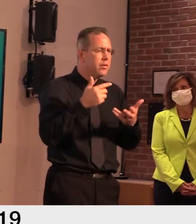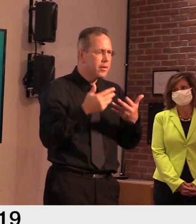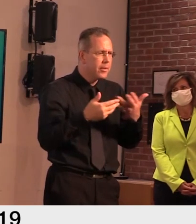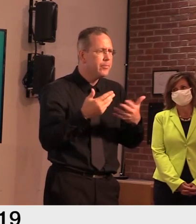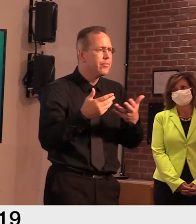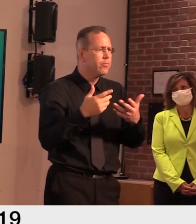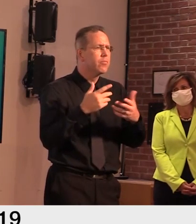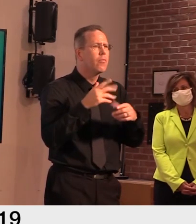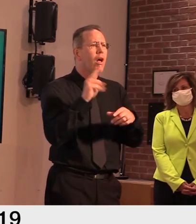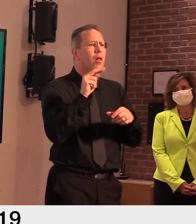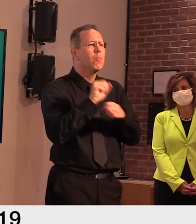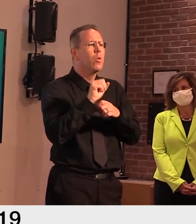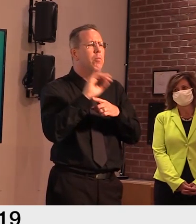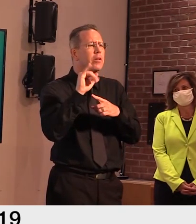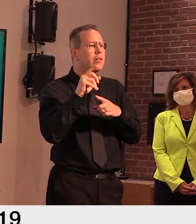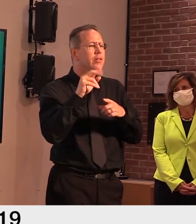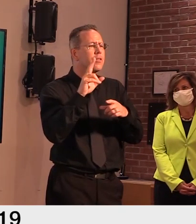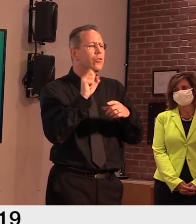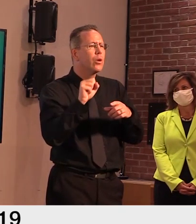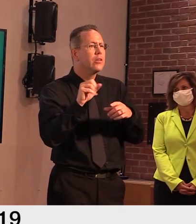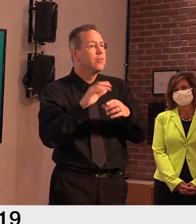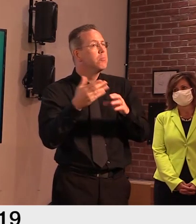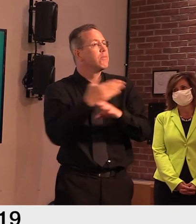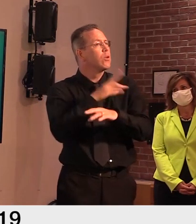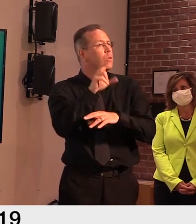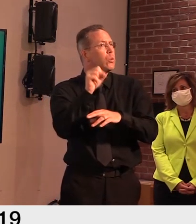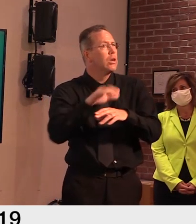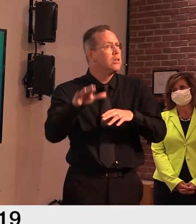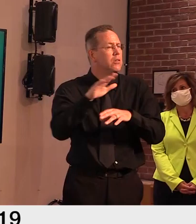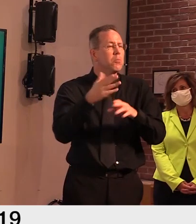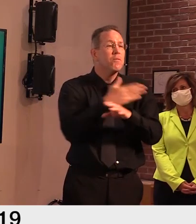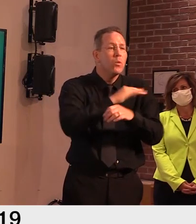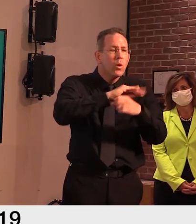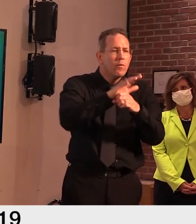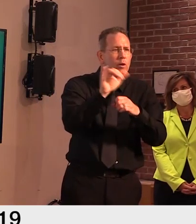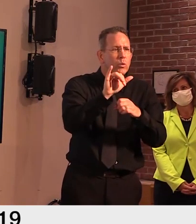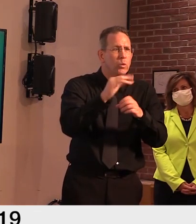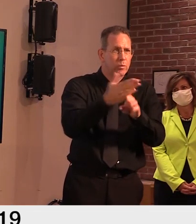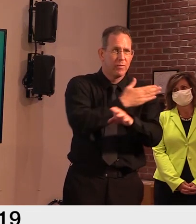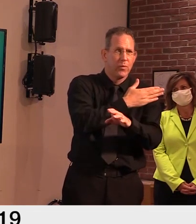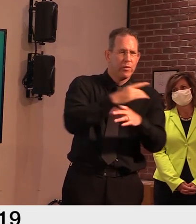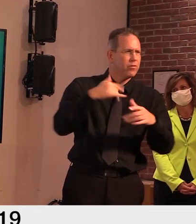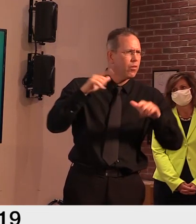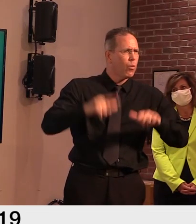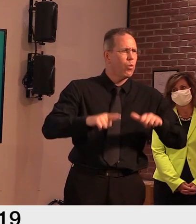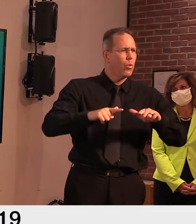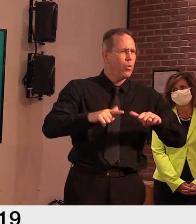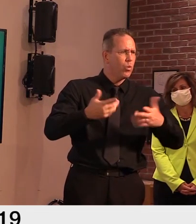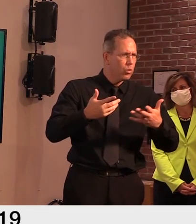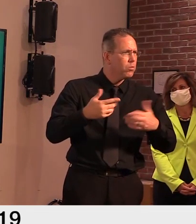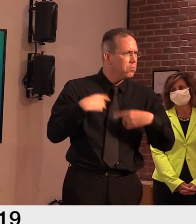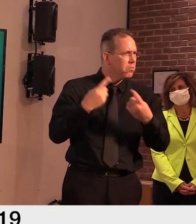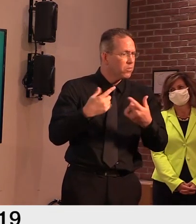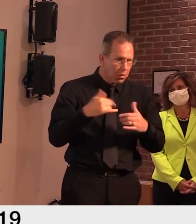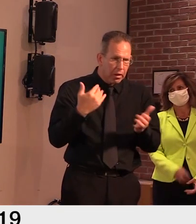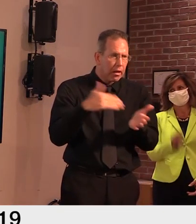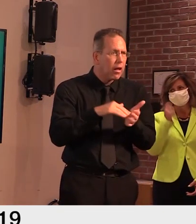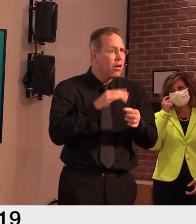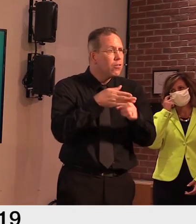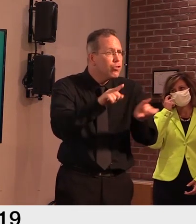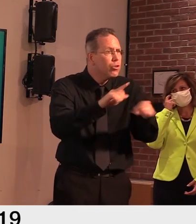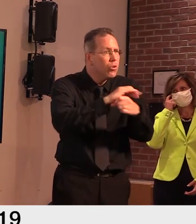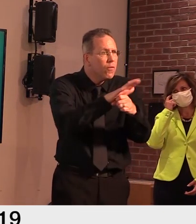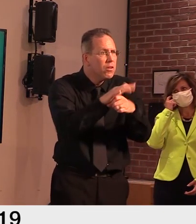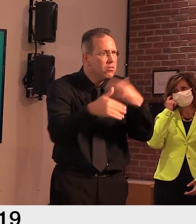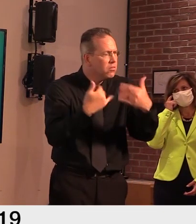It doesn't solve the problem that we face. And certainly, as you remember, Tim, we were at the lowest unemployment